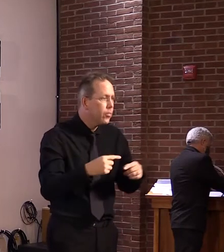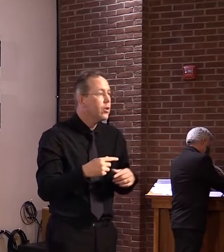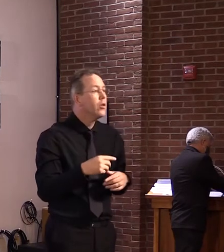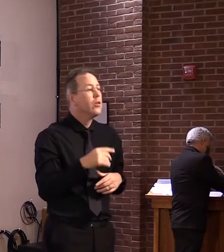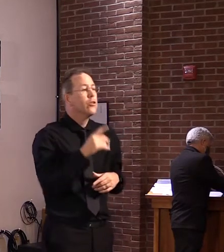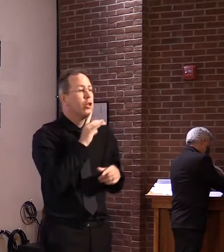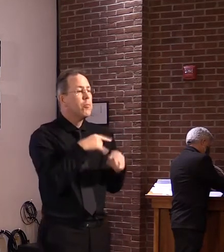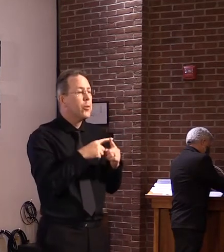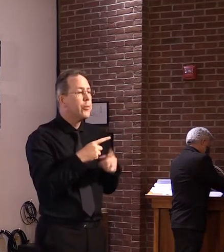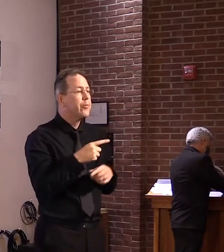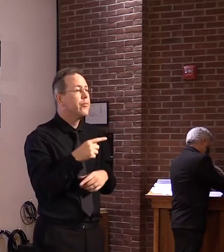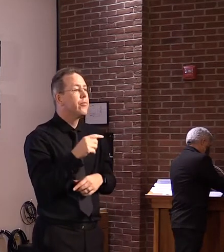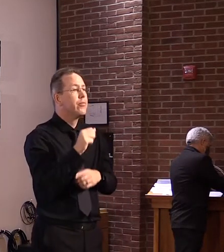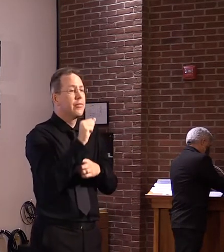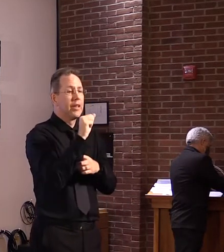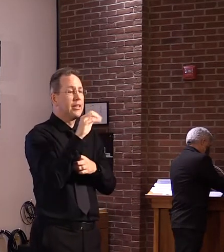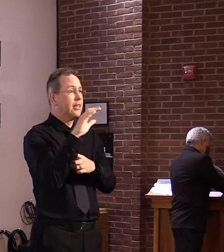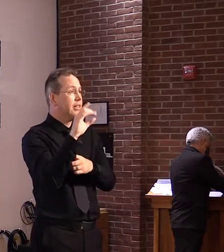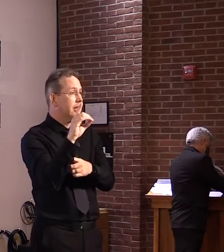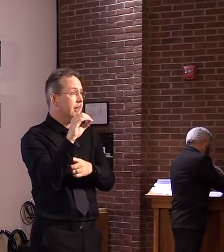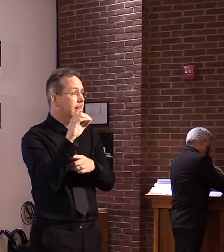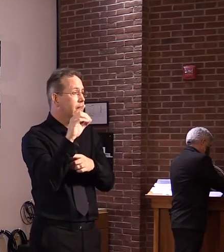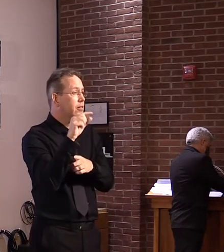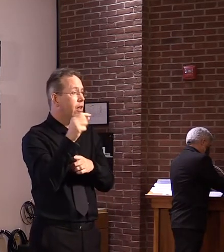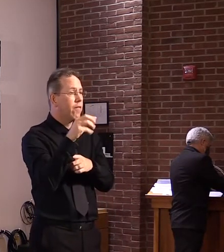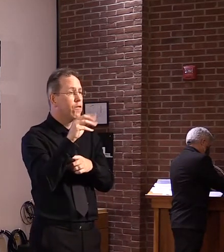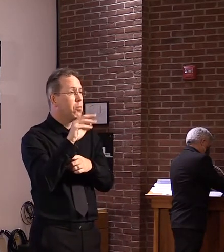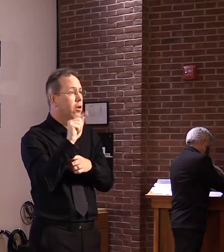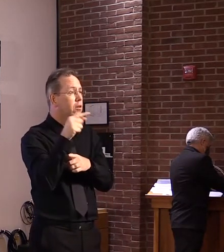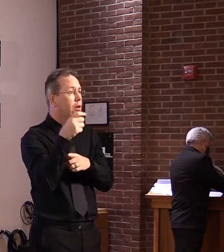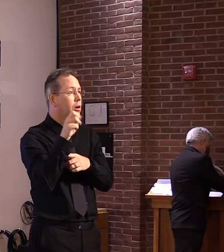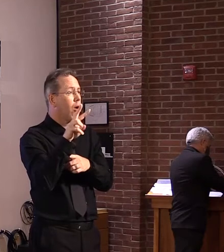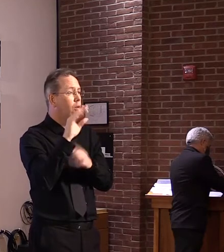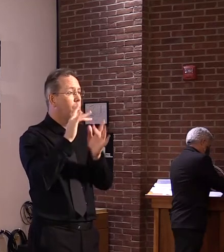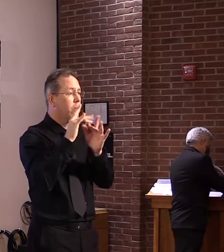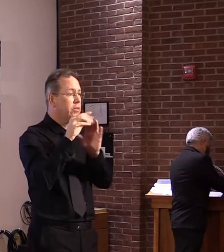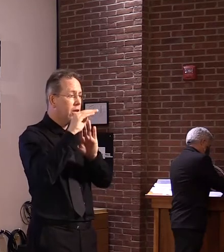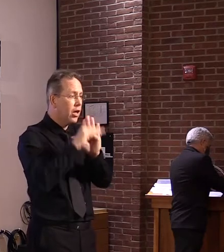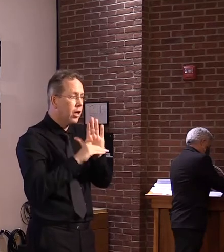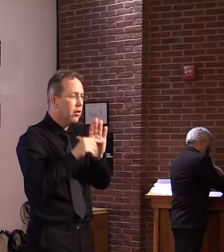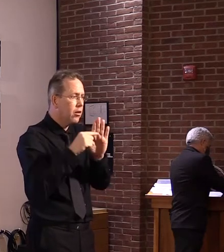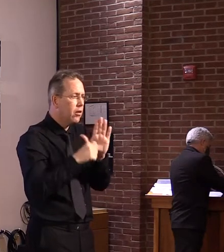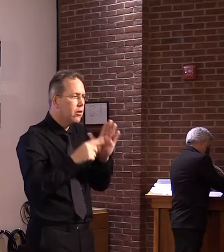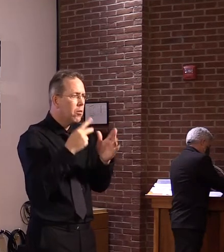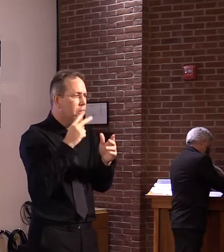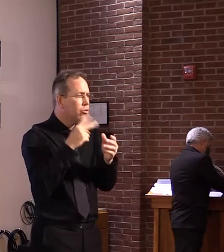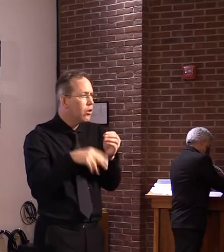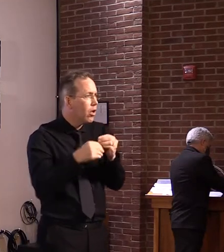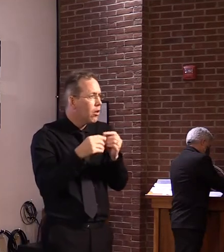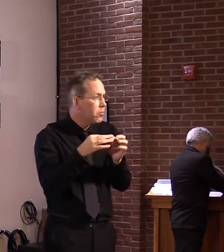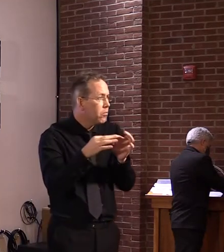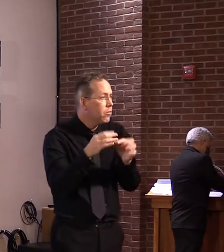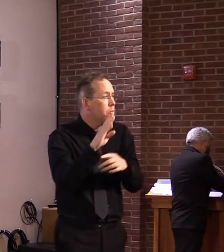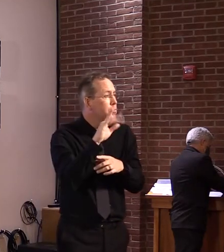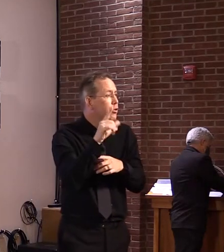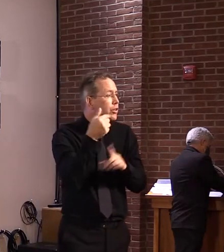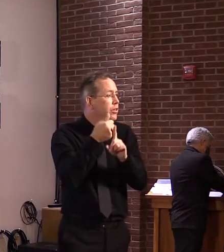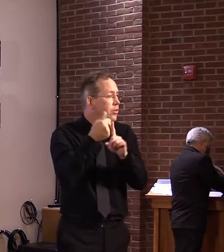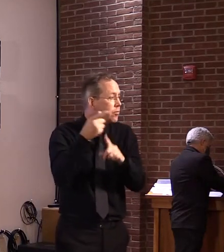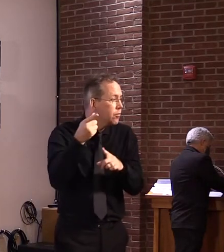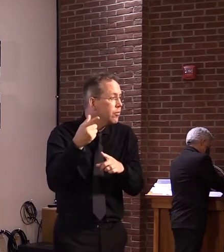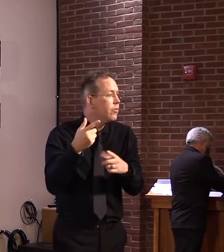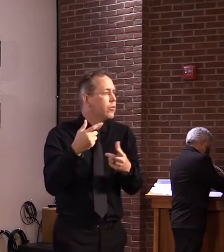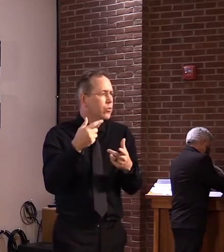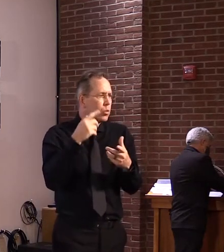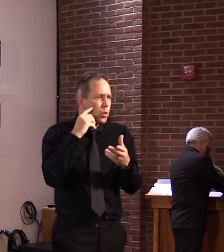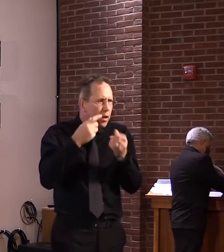ACCD, and I'll ask Commissioner Curley to comment as well, but we're trying to market